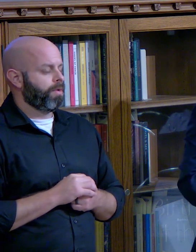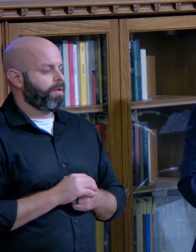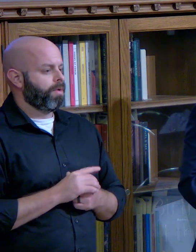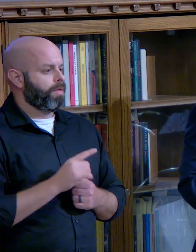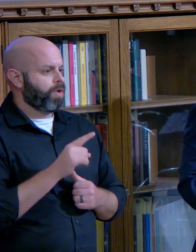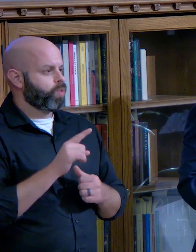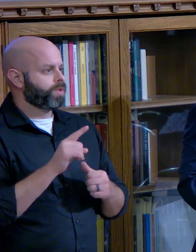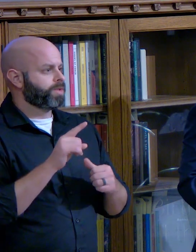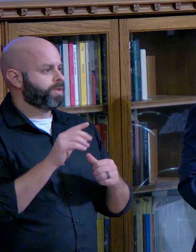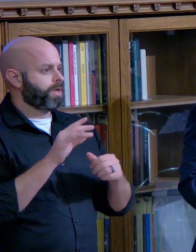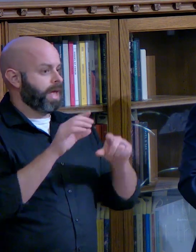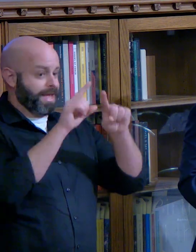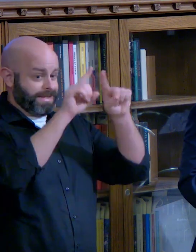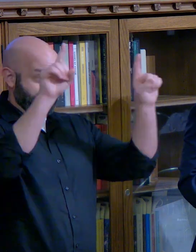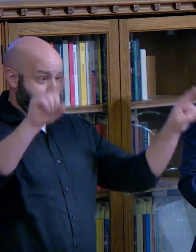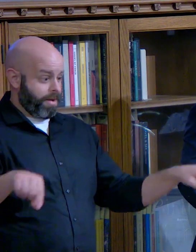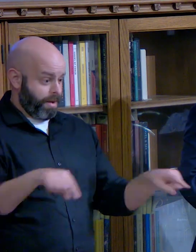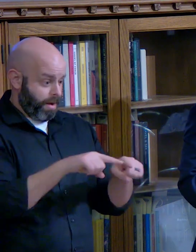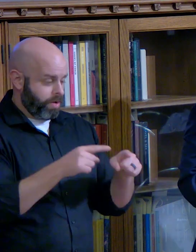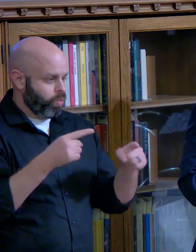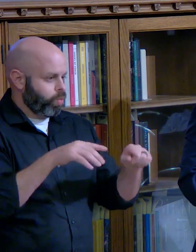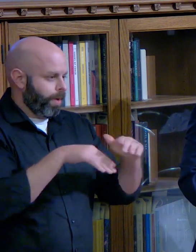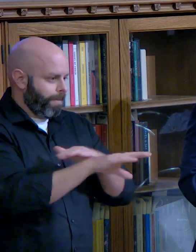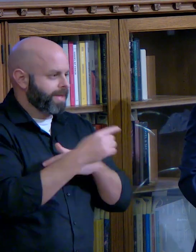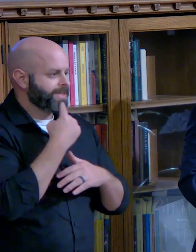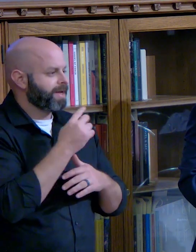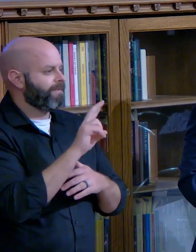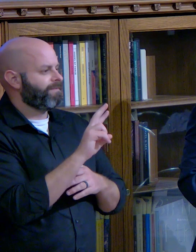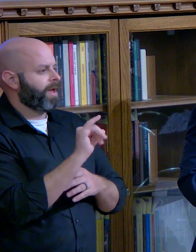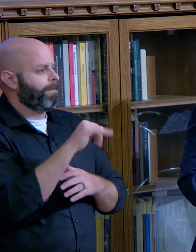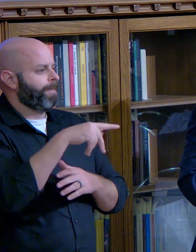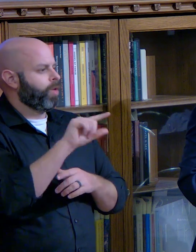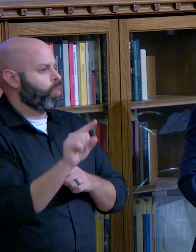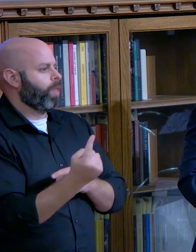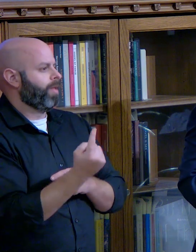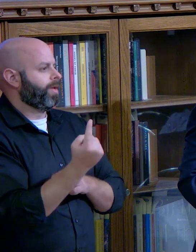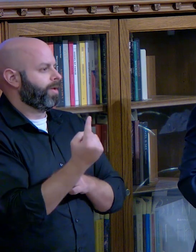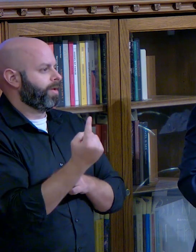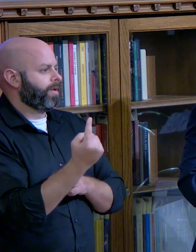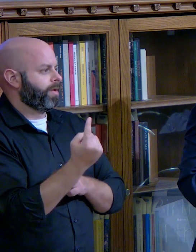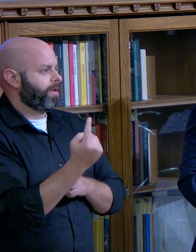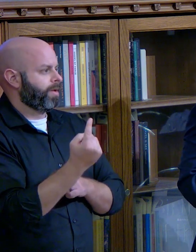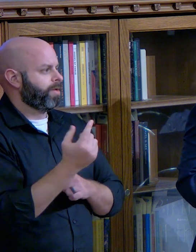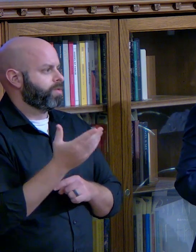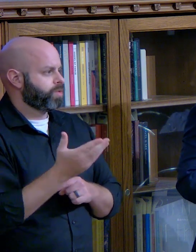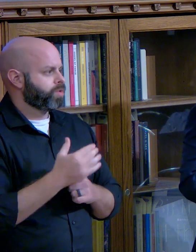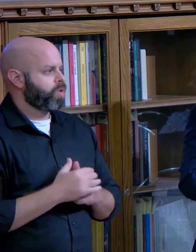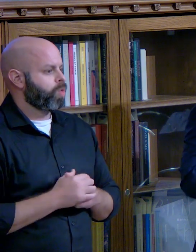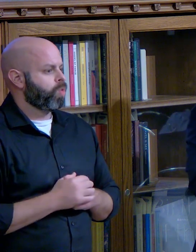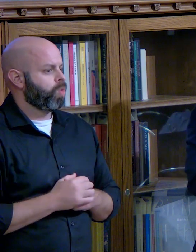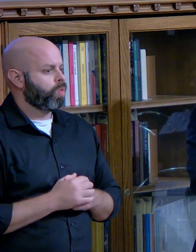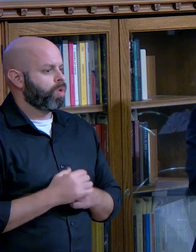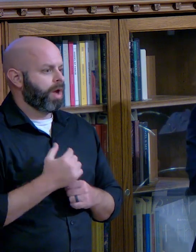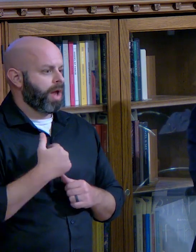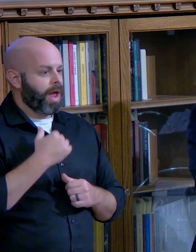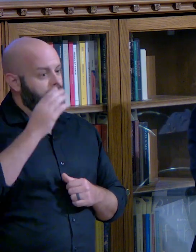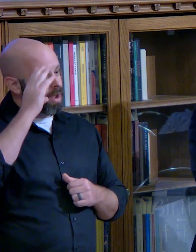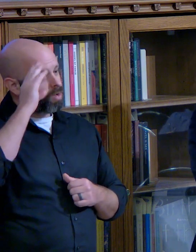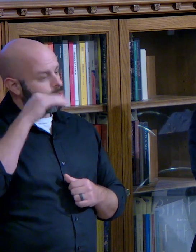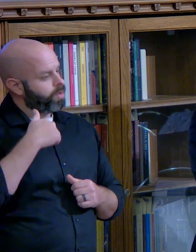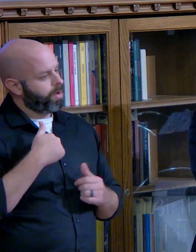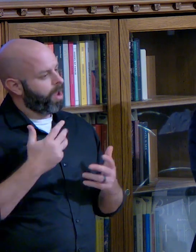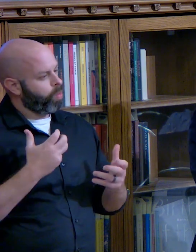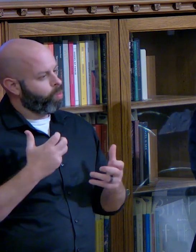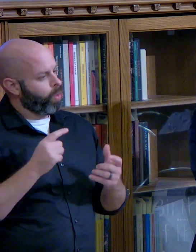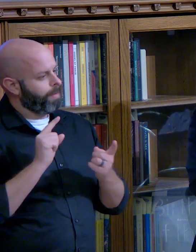when you walked into the space that said VIP only so I knew that I wanted to meet John